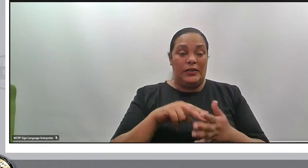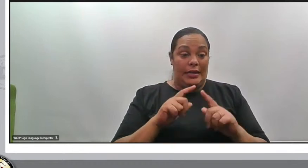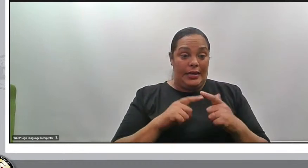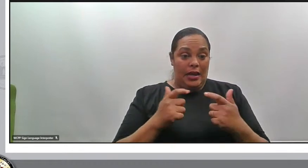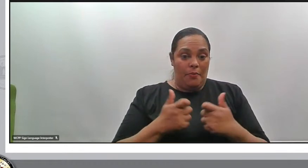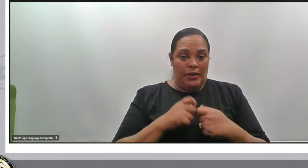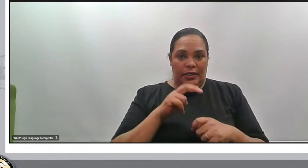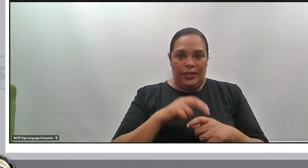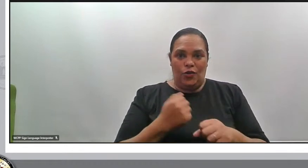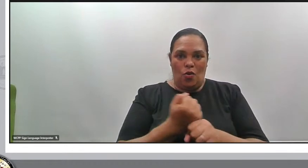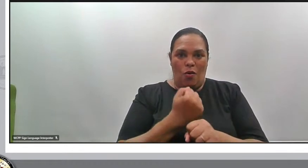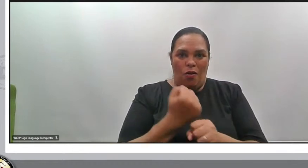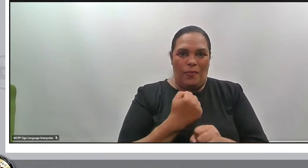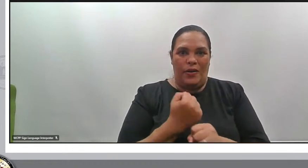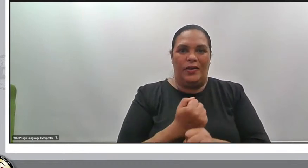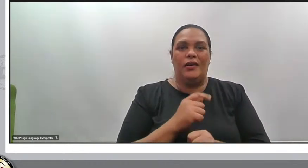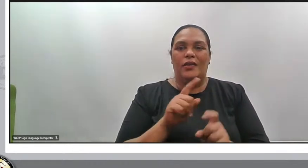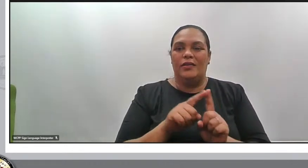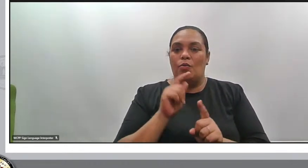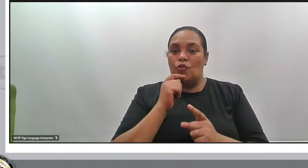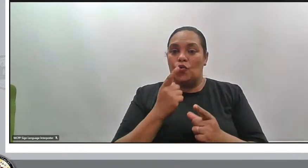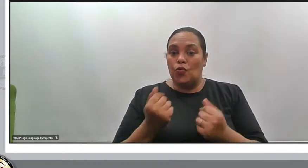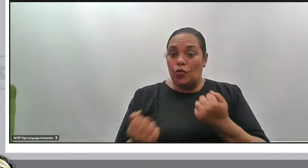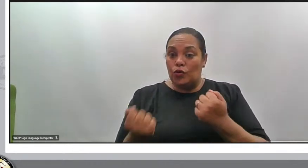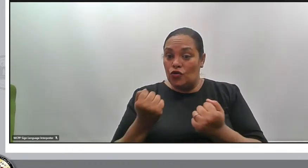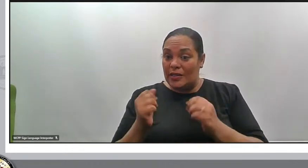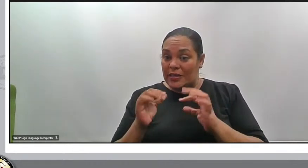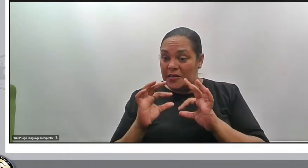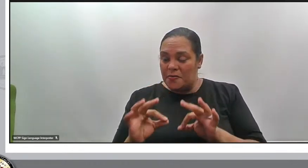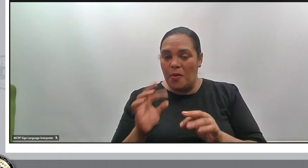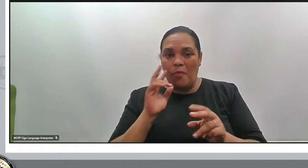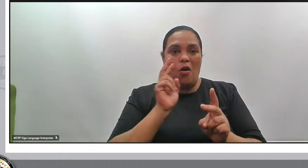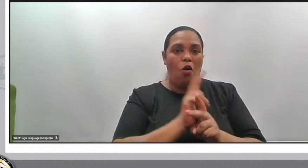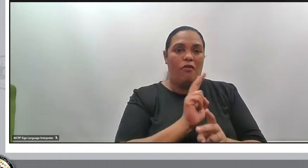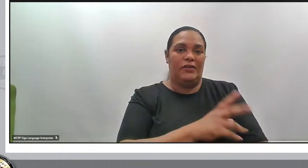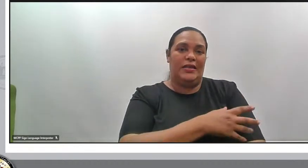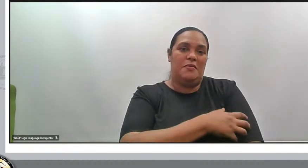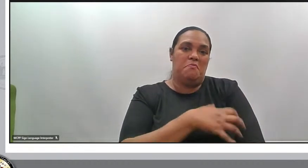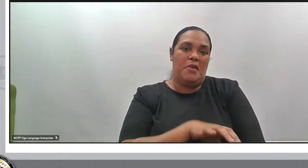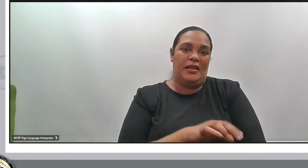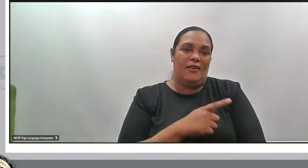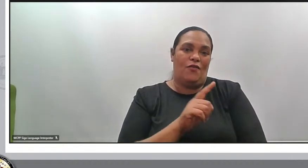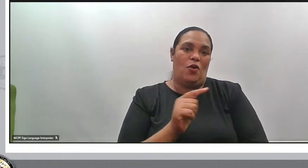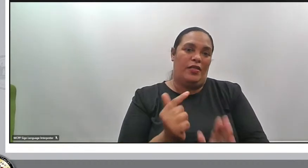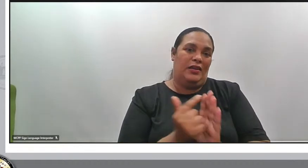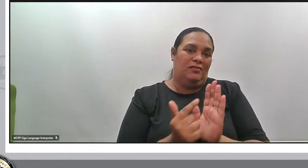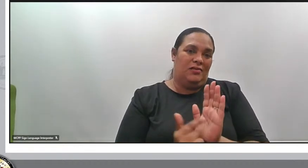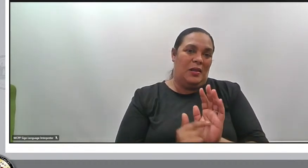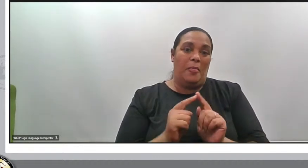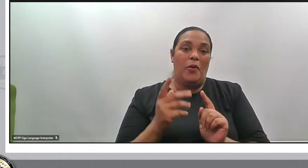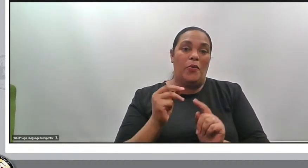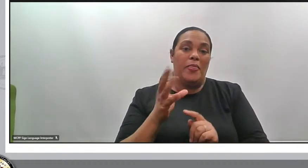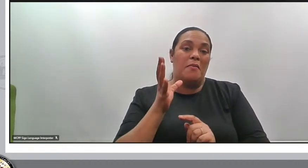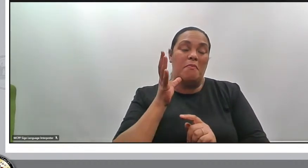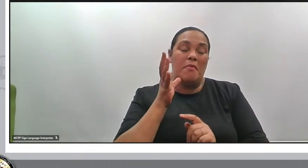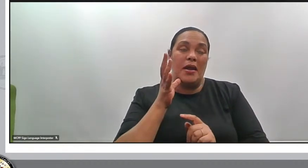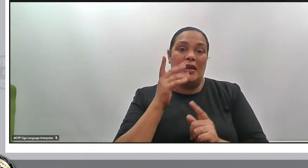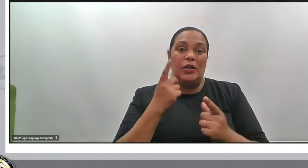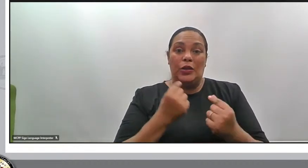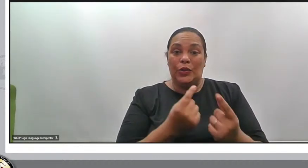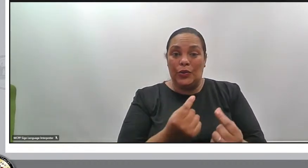supposed to operate and actually do justice to the oversight mandate of the legislature when one of its main vehicles for